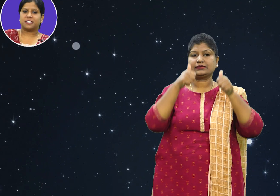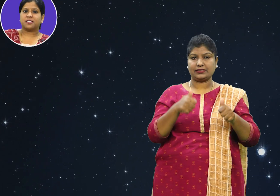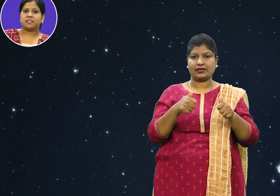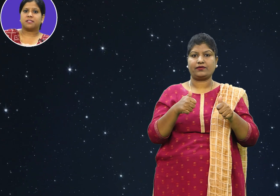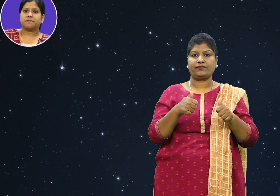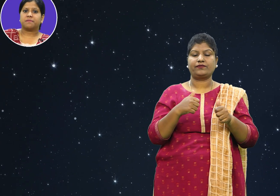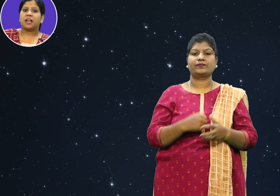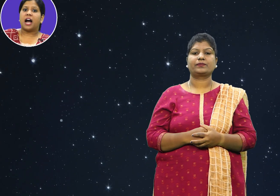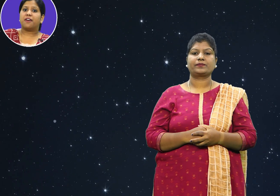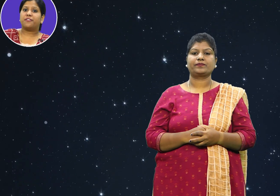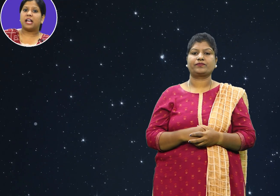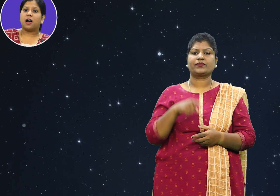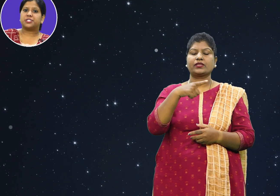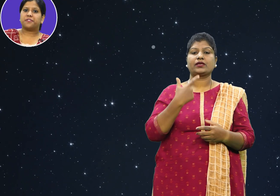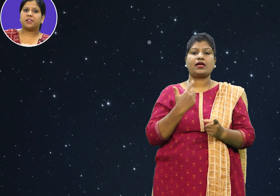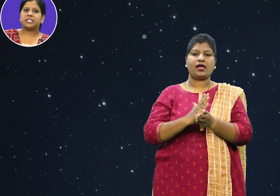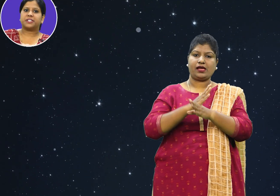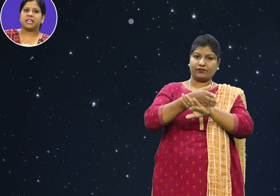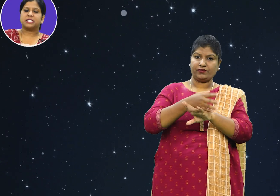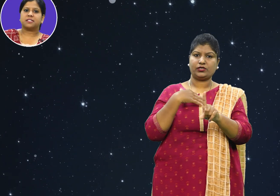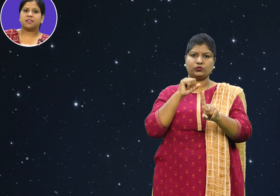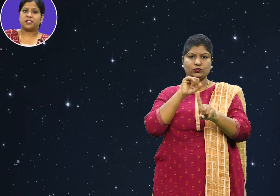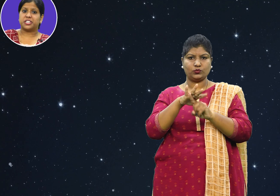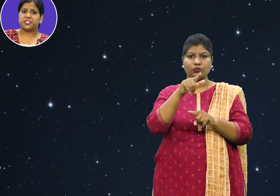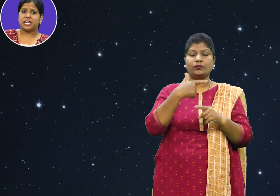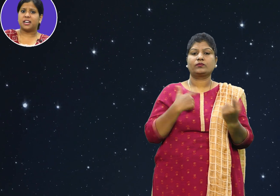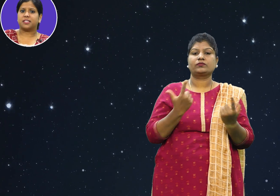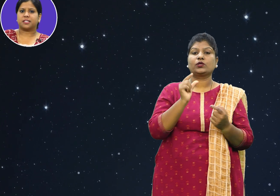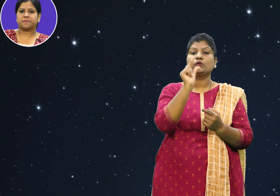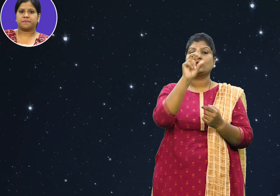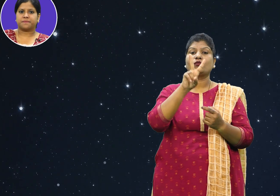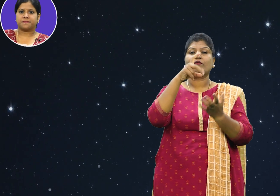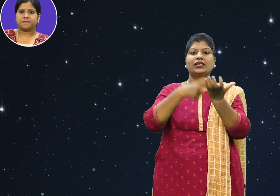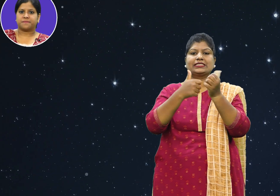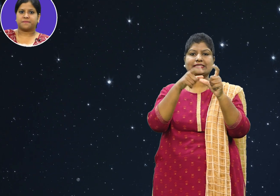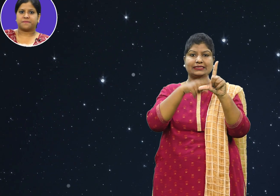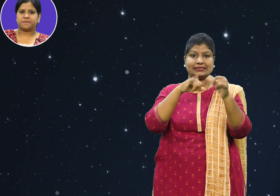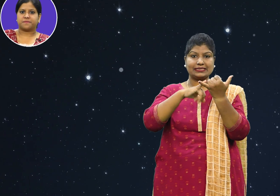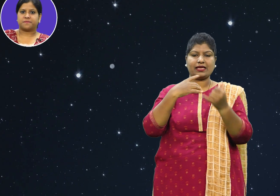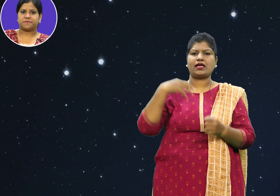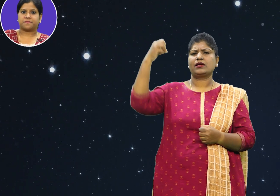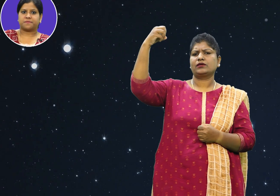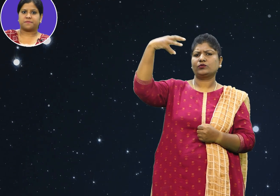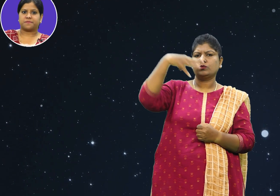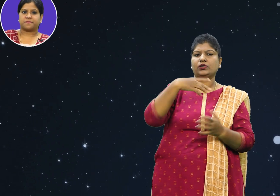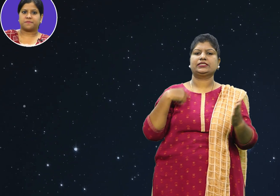which harmful ultraviolet rays reach the earth.